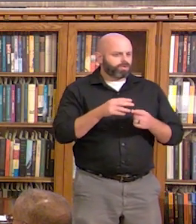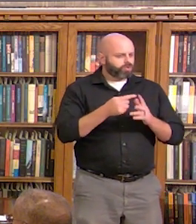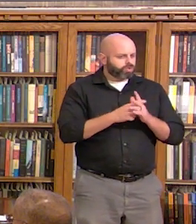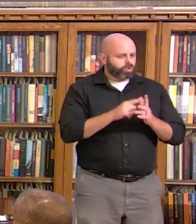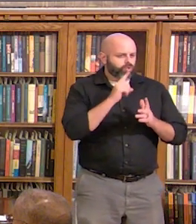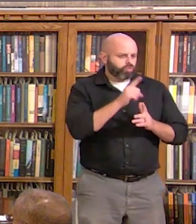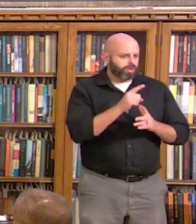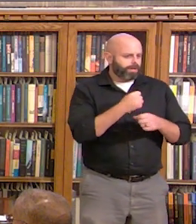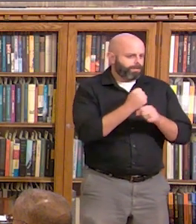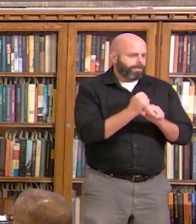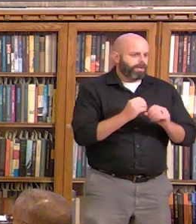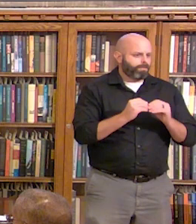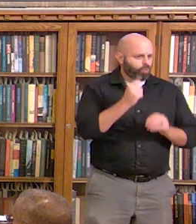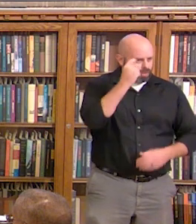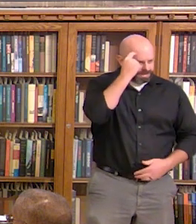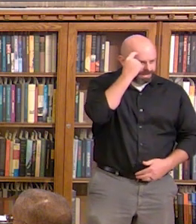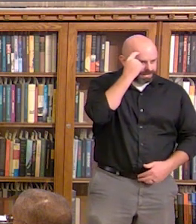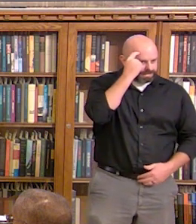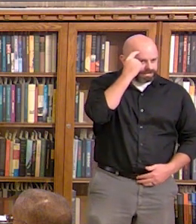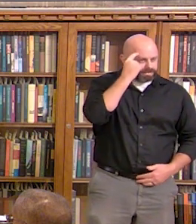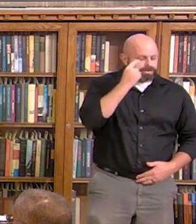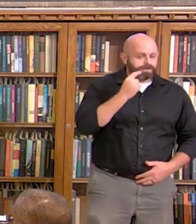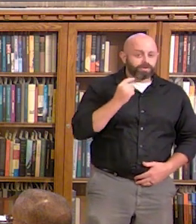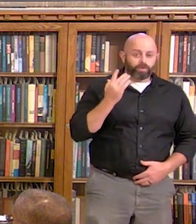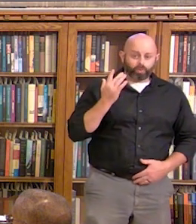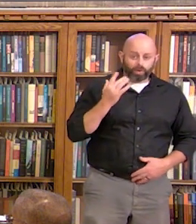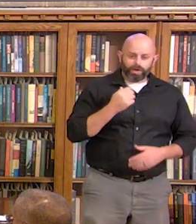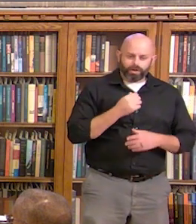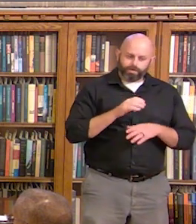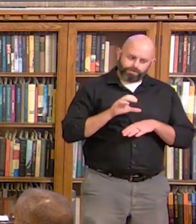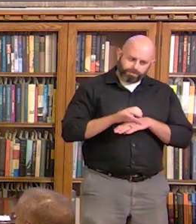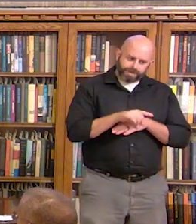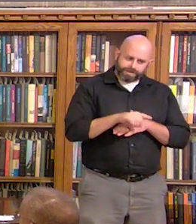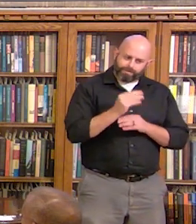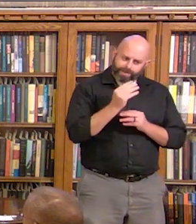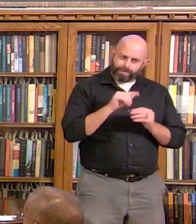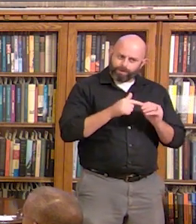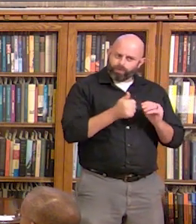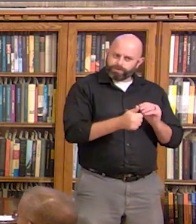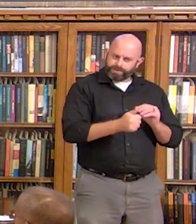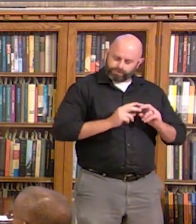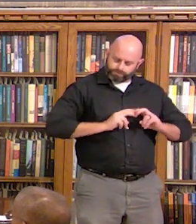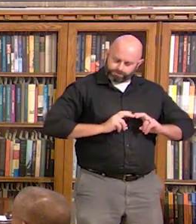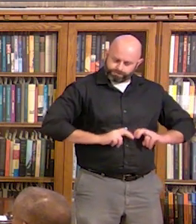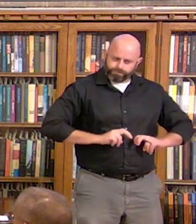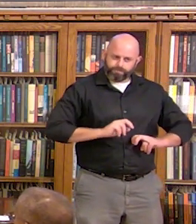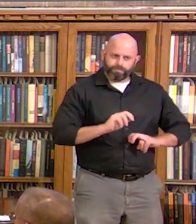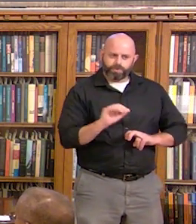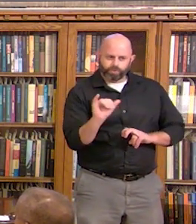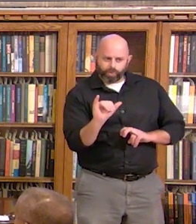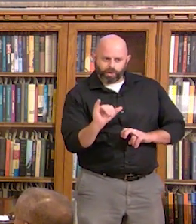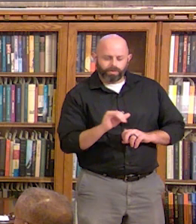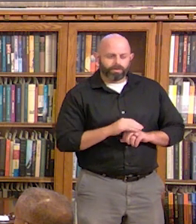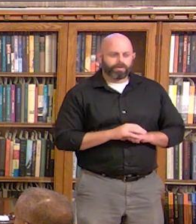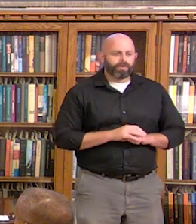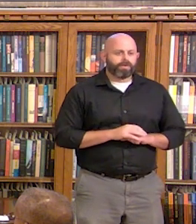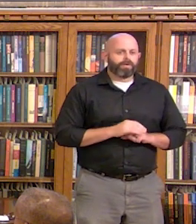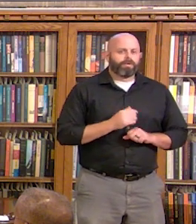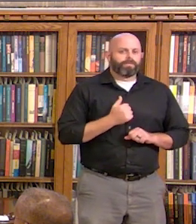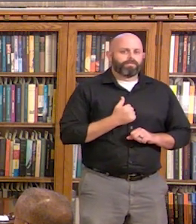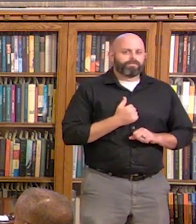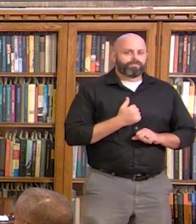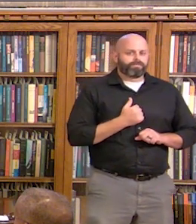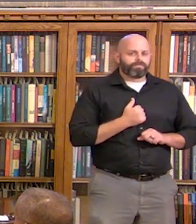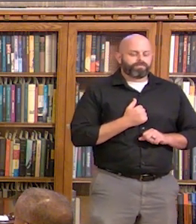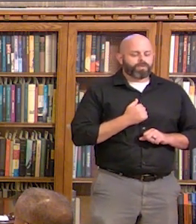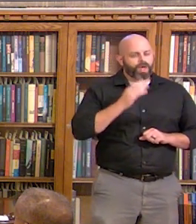really make more sense I think because it makes them think about themselves as well so I want it I really do I know this